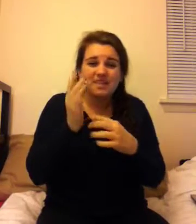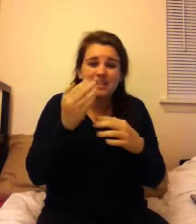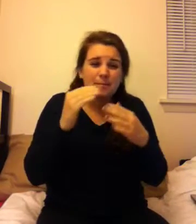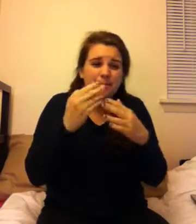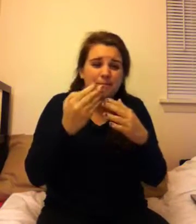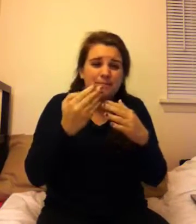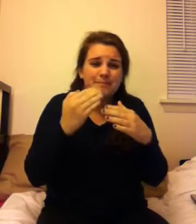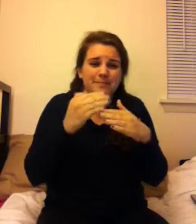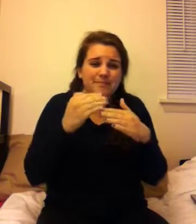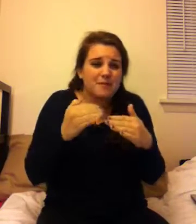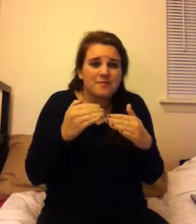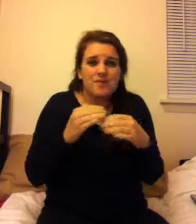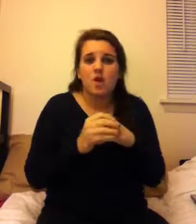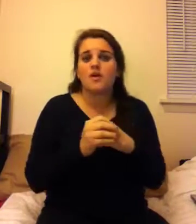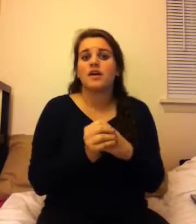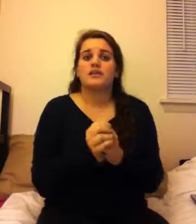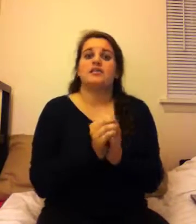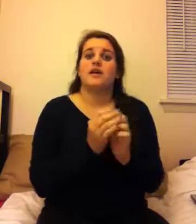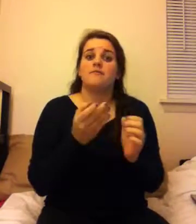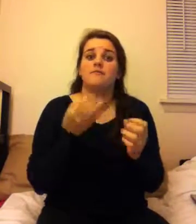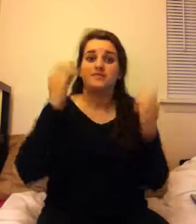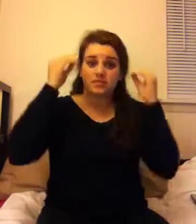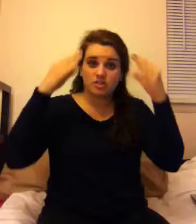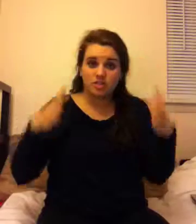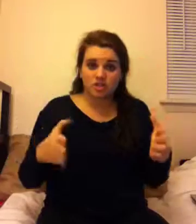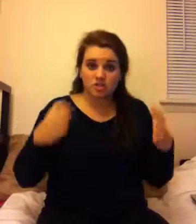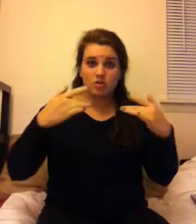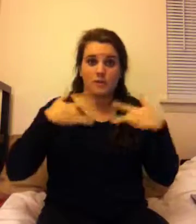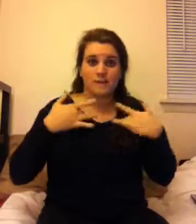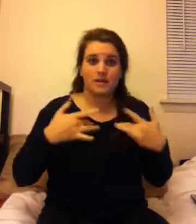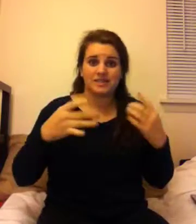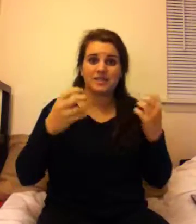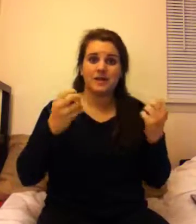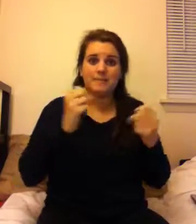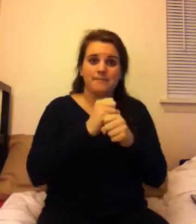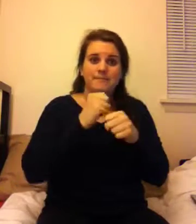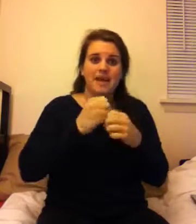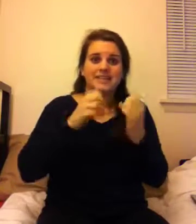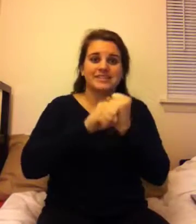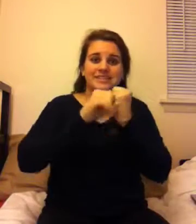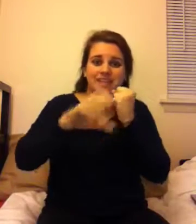may take place, such as announcements for tests or quizzes,